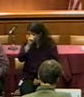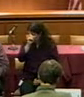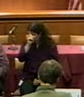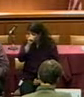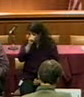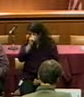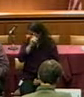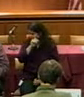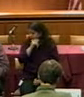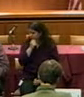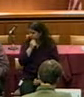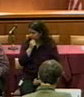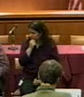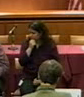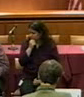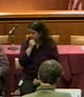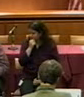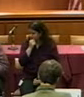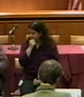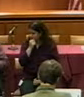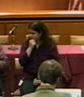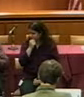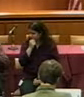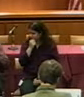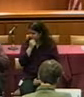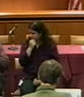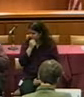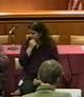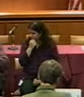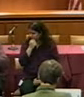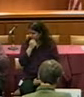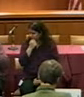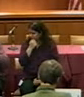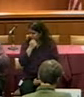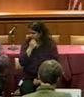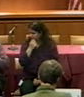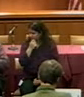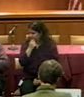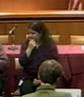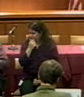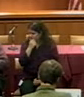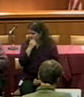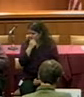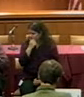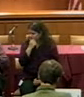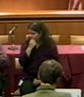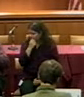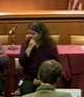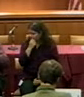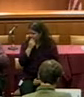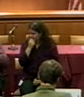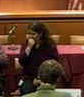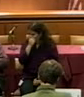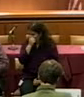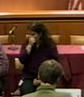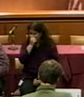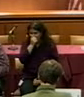that can take some time. And we have to worry about National 911's office and making sure that they're involved and working with